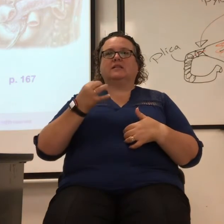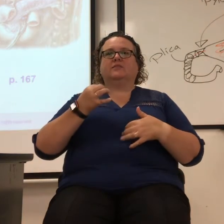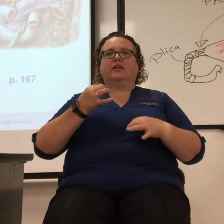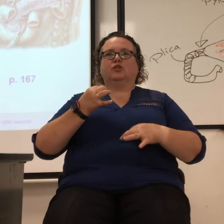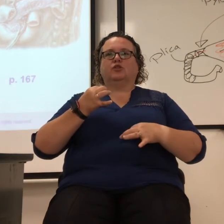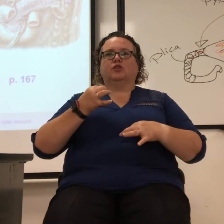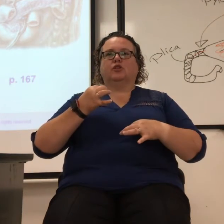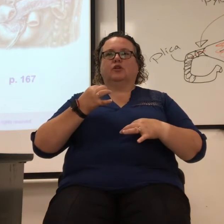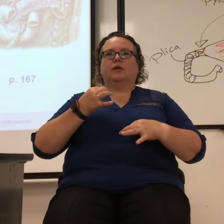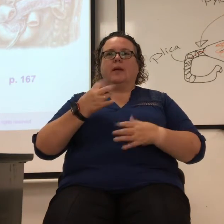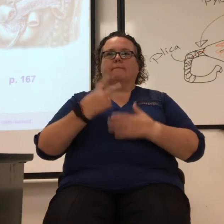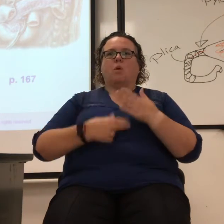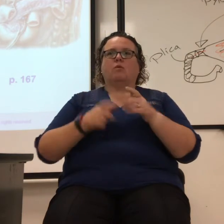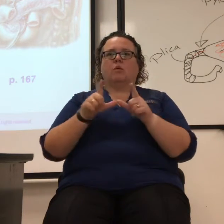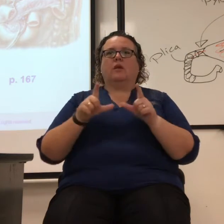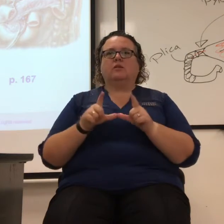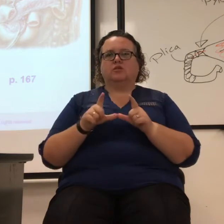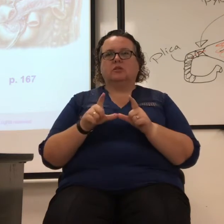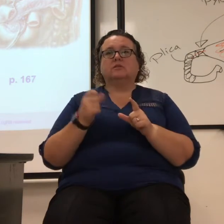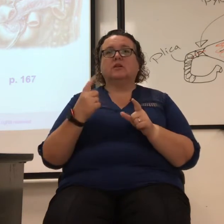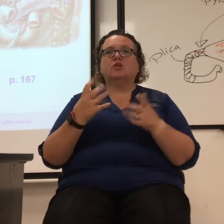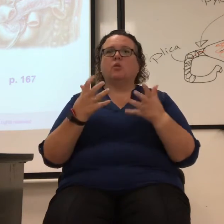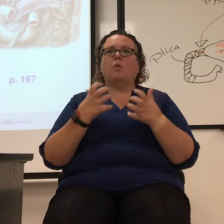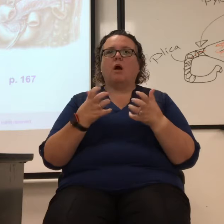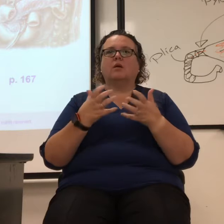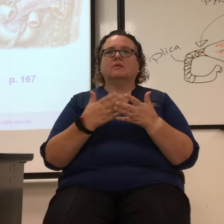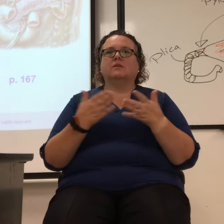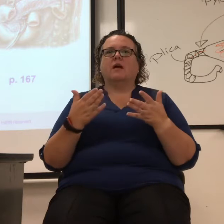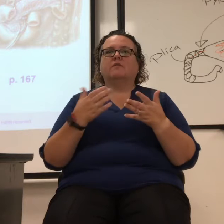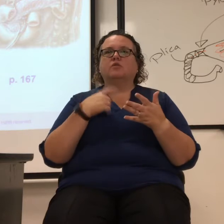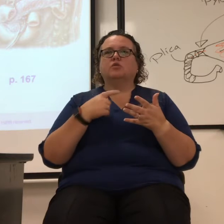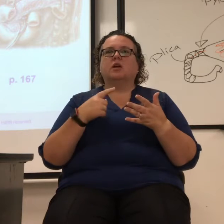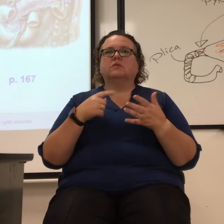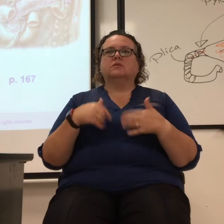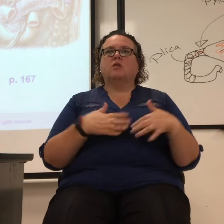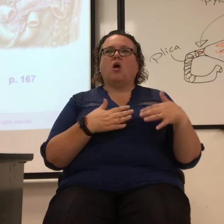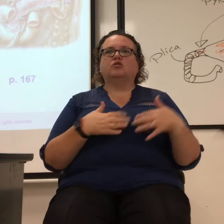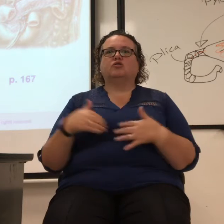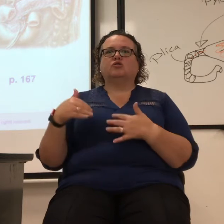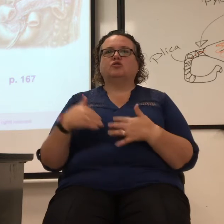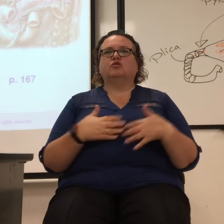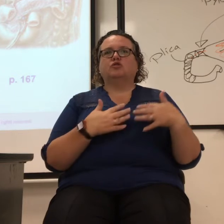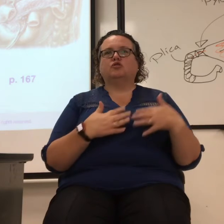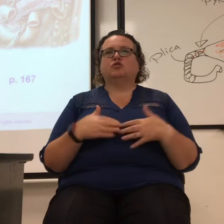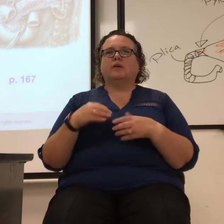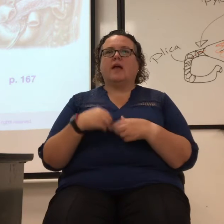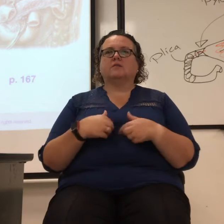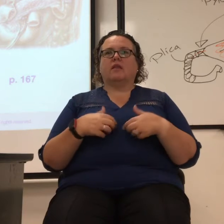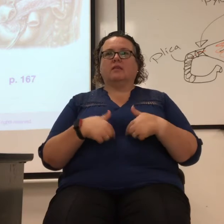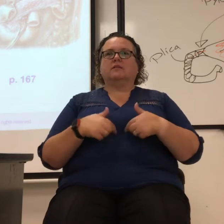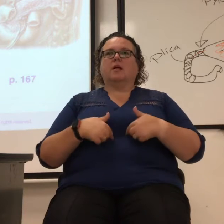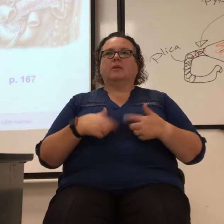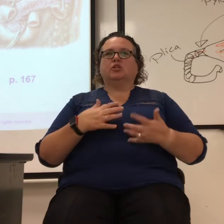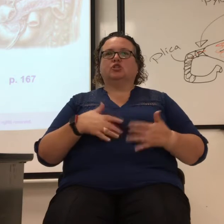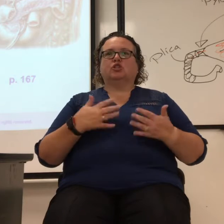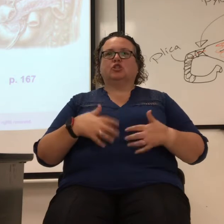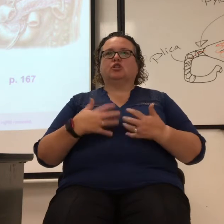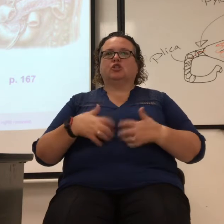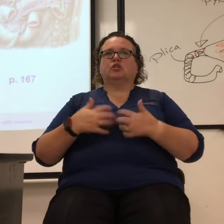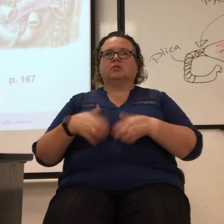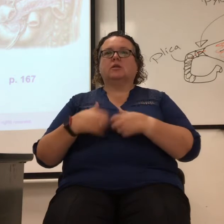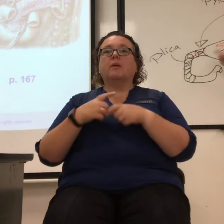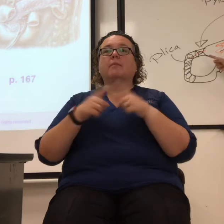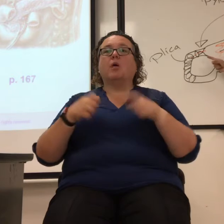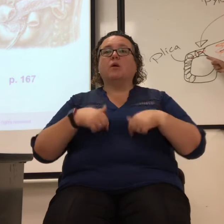locations. And it's like you want the stuff to just slosh back and forth as the stomach churns. But when you squirt it